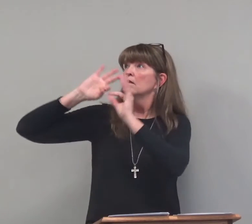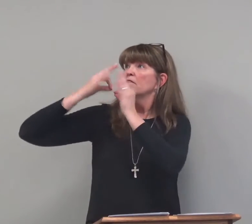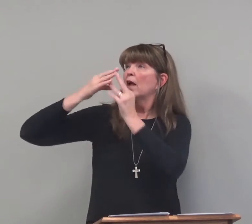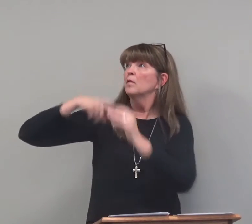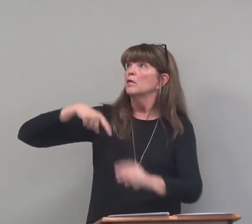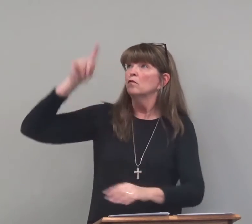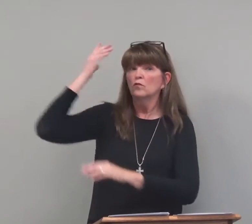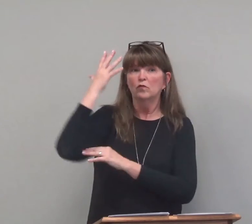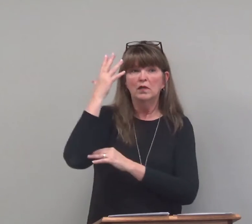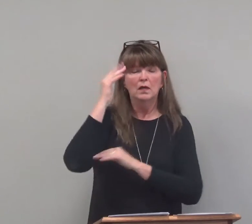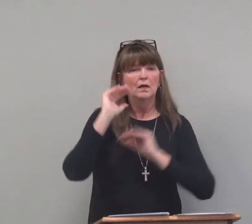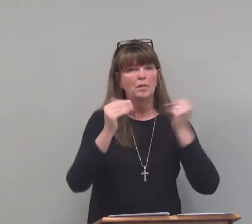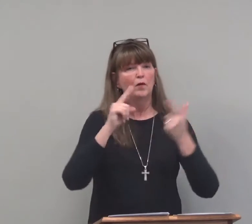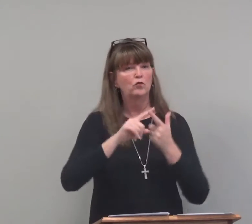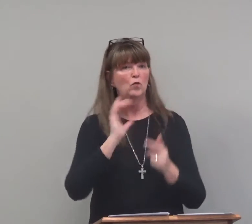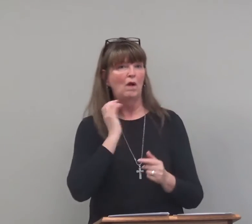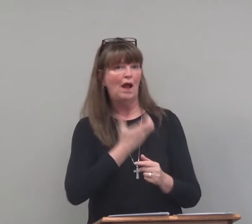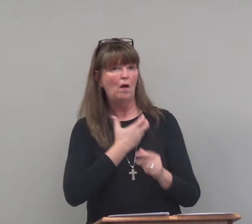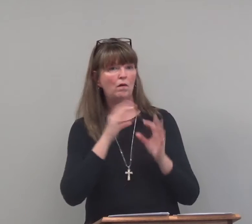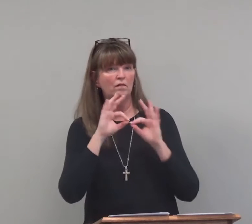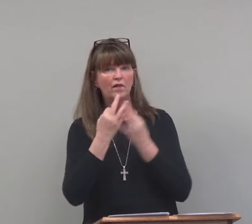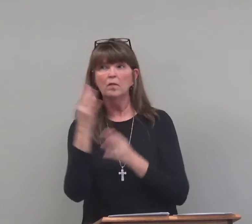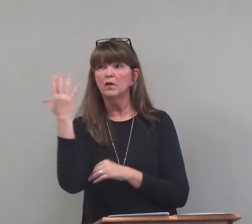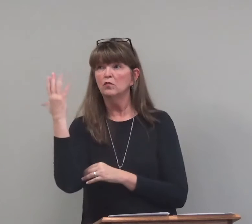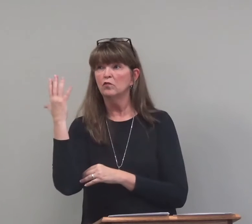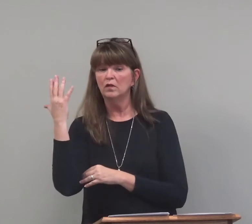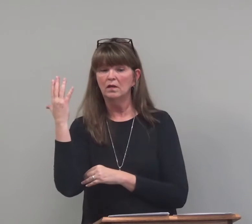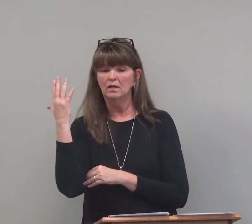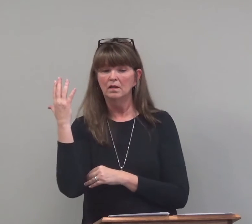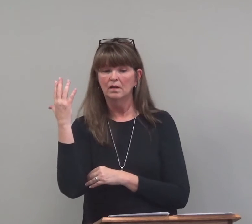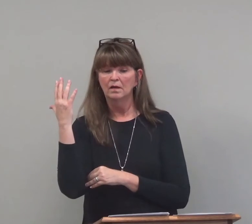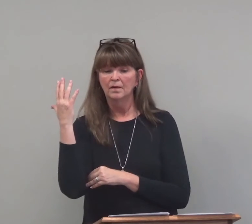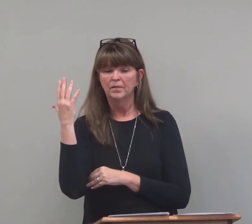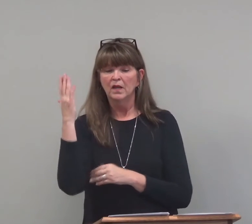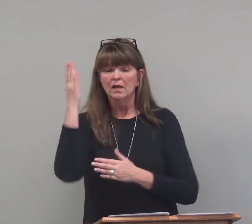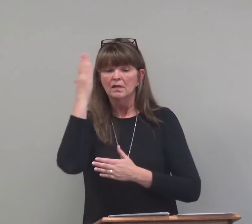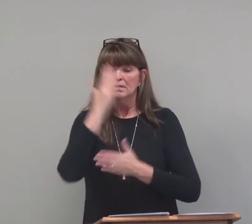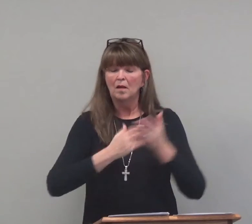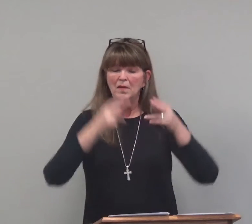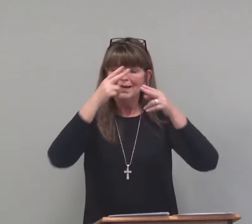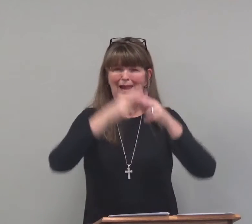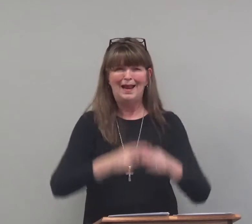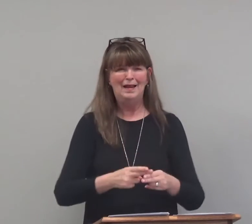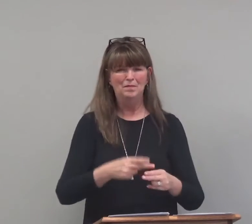about Jesus' family tree and our own family trees,